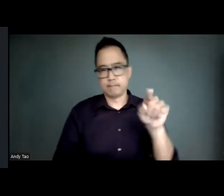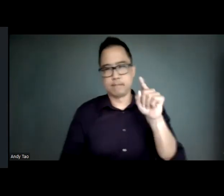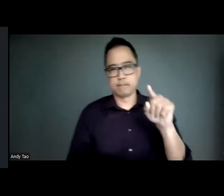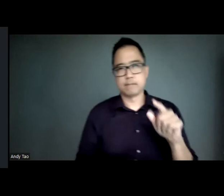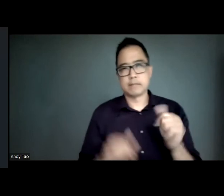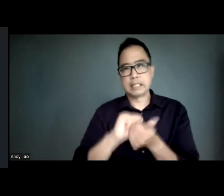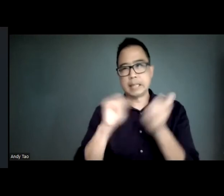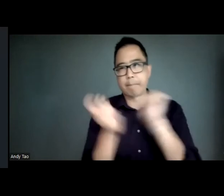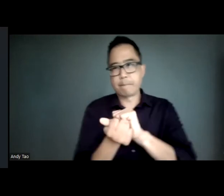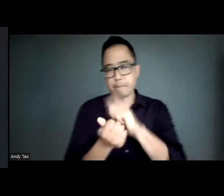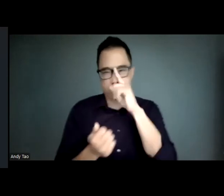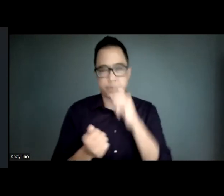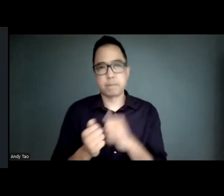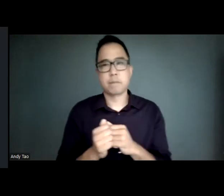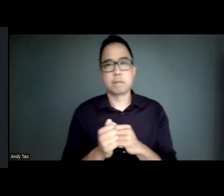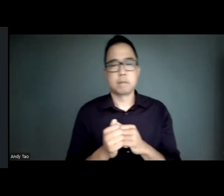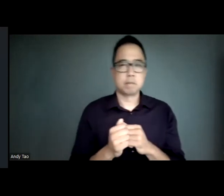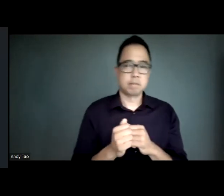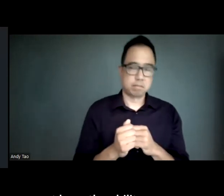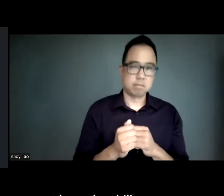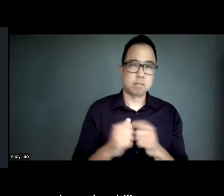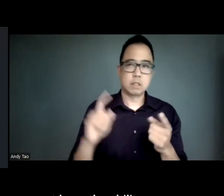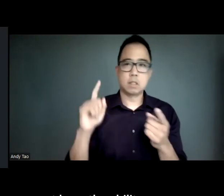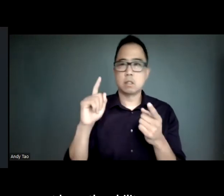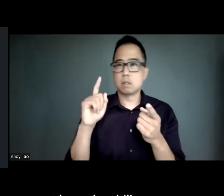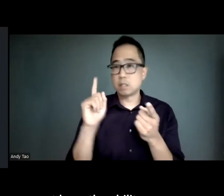So key word here, adapt.